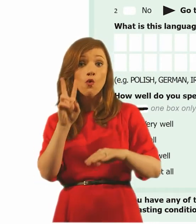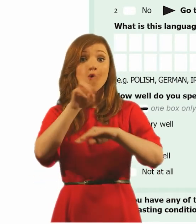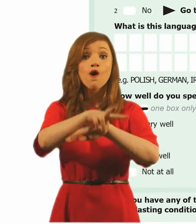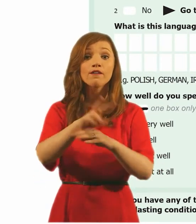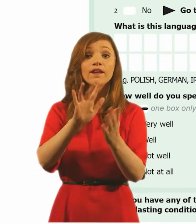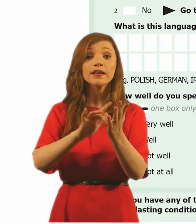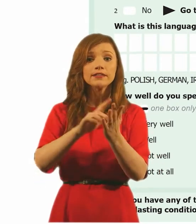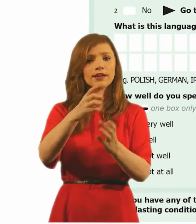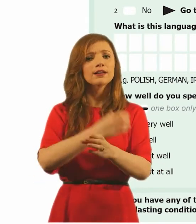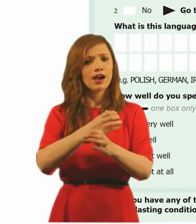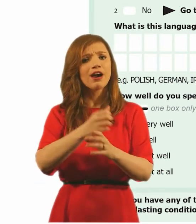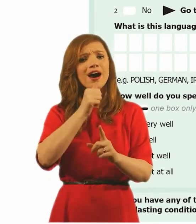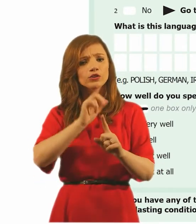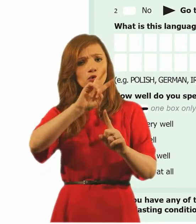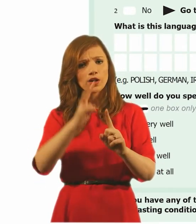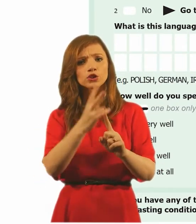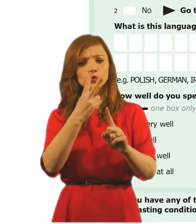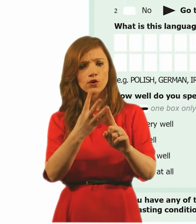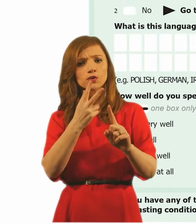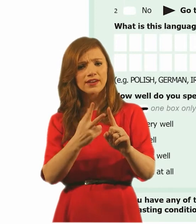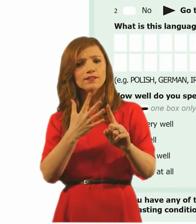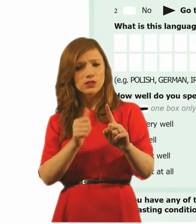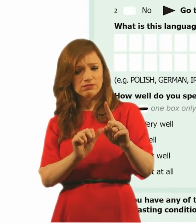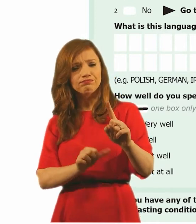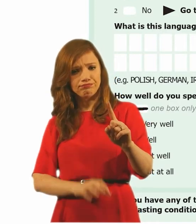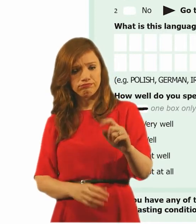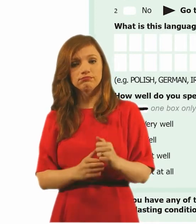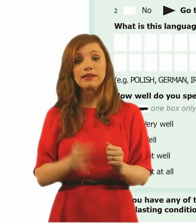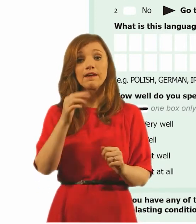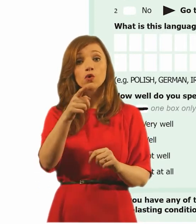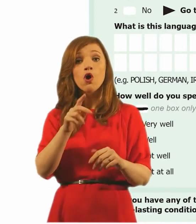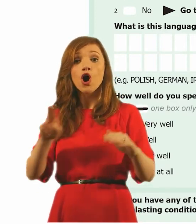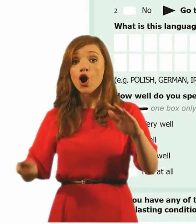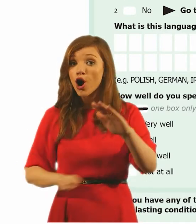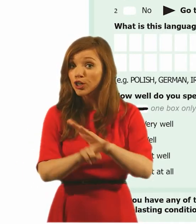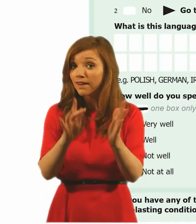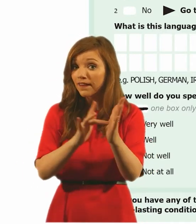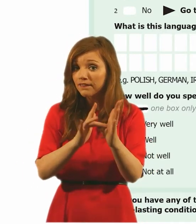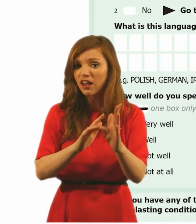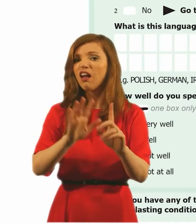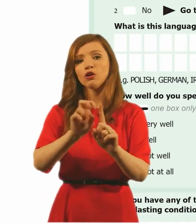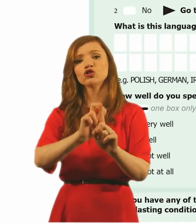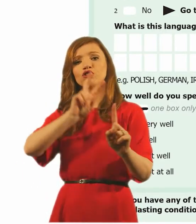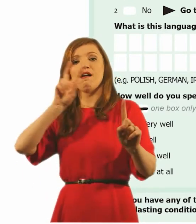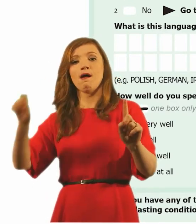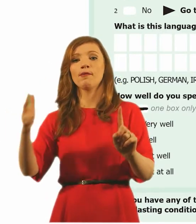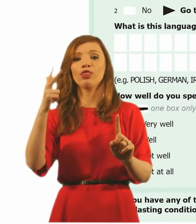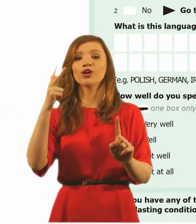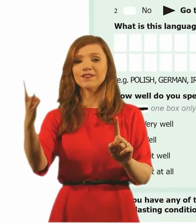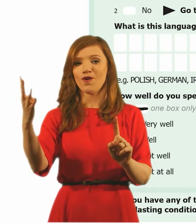If you are aged under 15, go to question 34. Otherwise, go to question